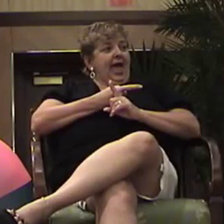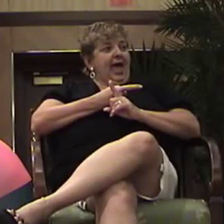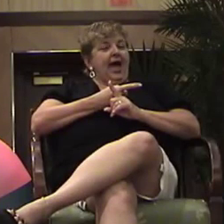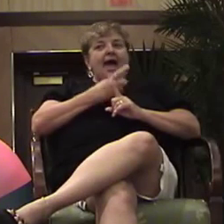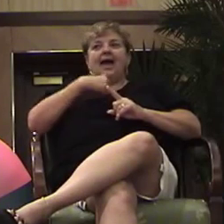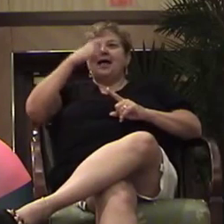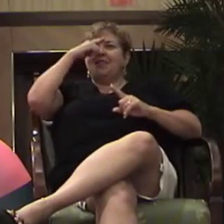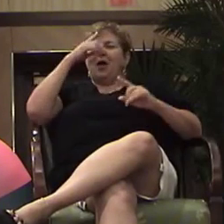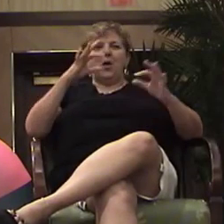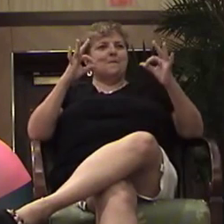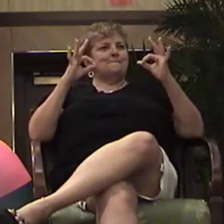made.